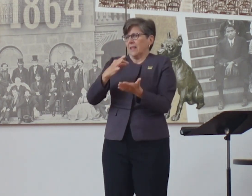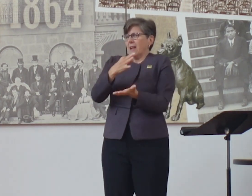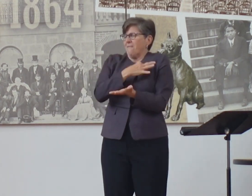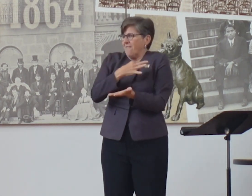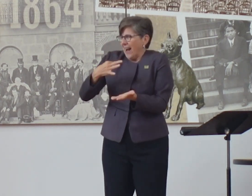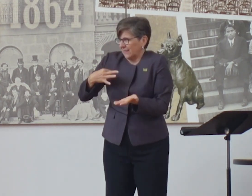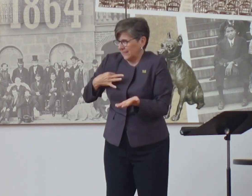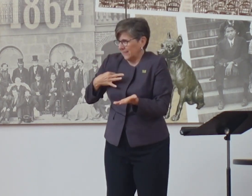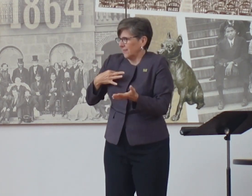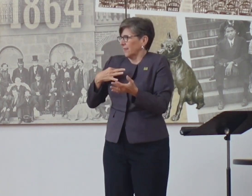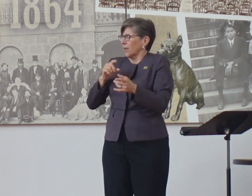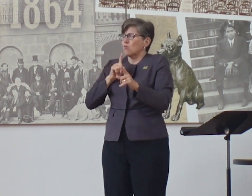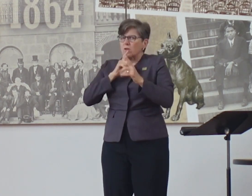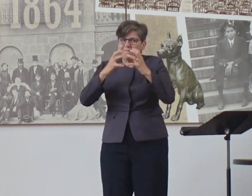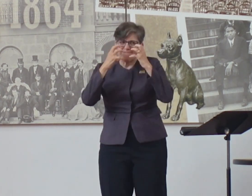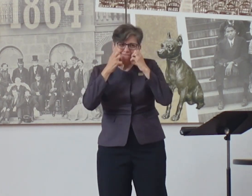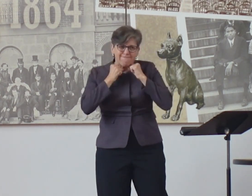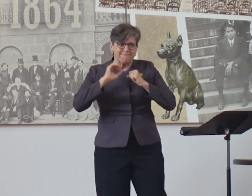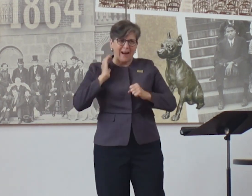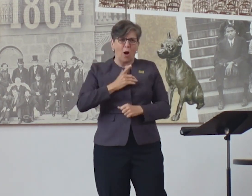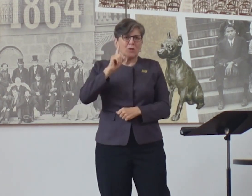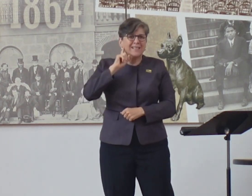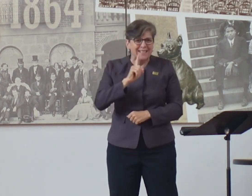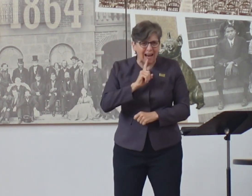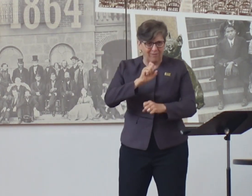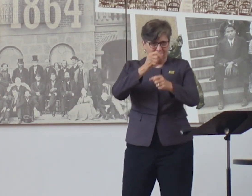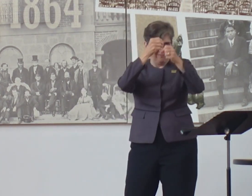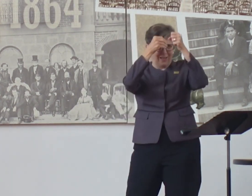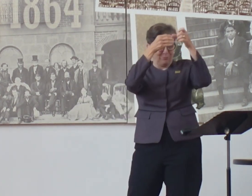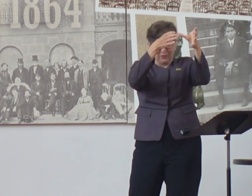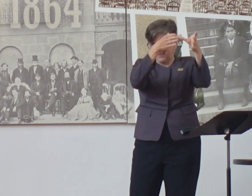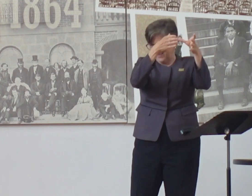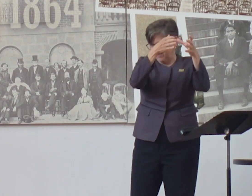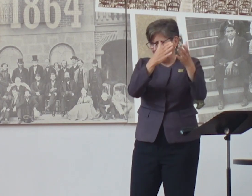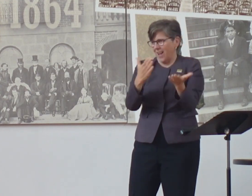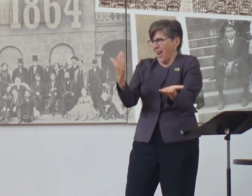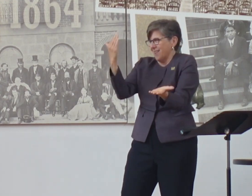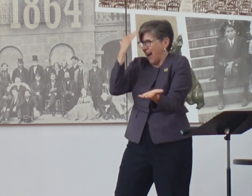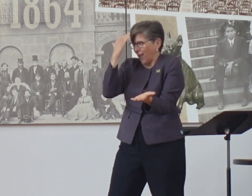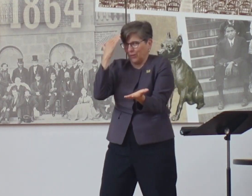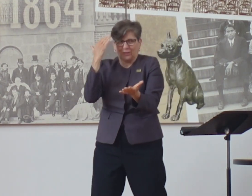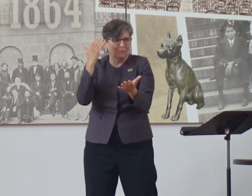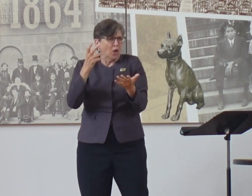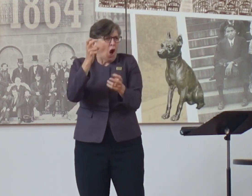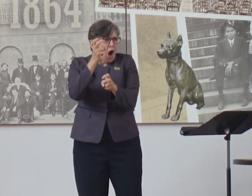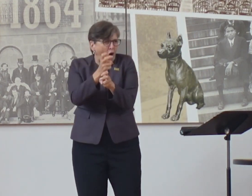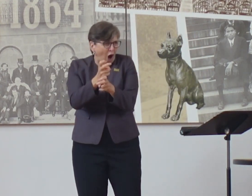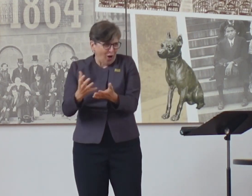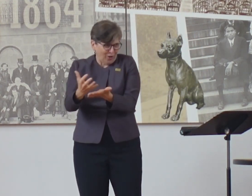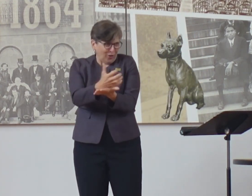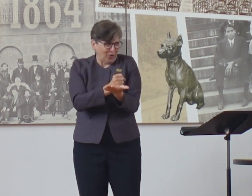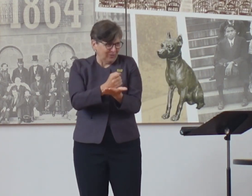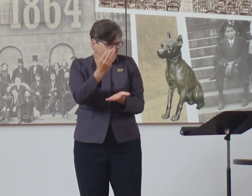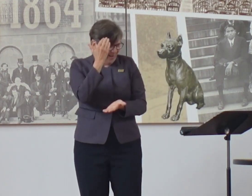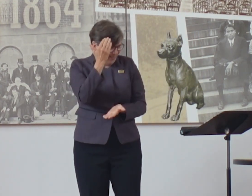way, building upon the faculty and on our values that we as deaf people have, her deaf knowledge